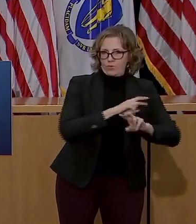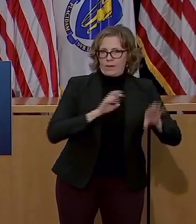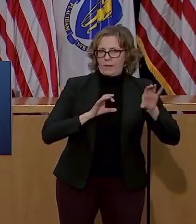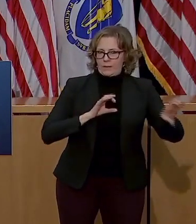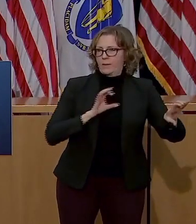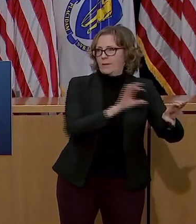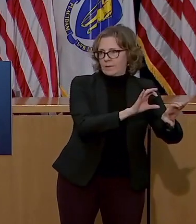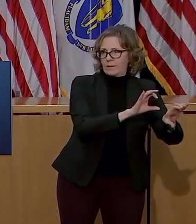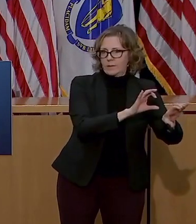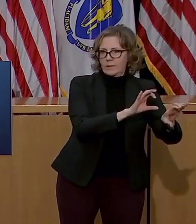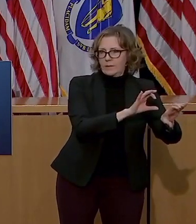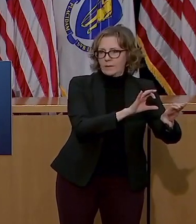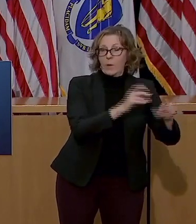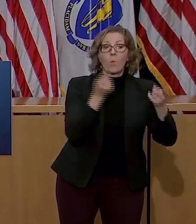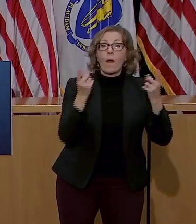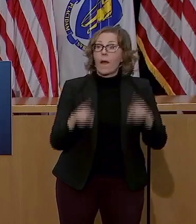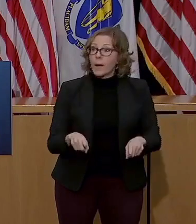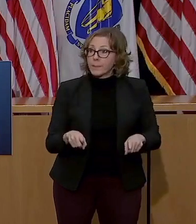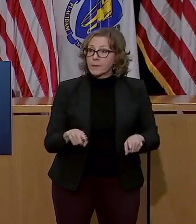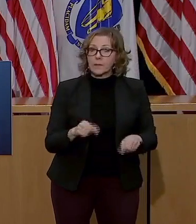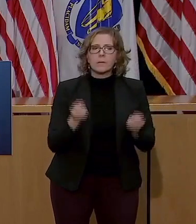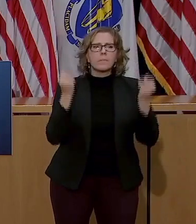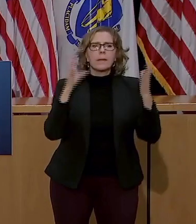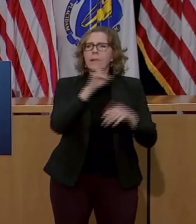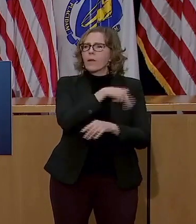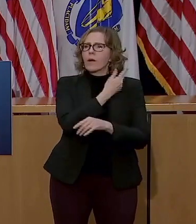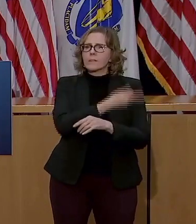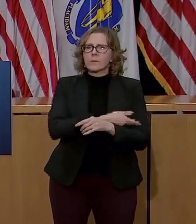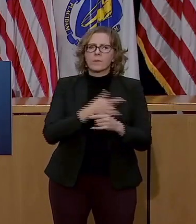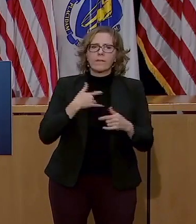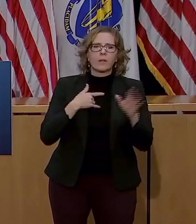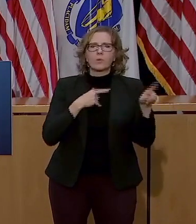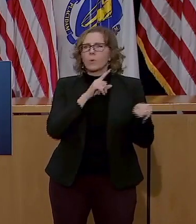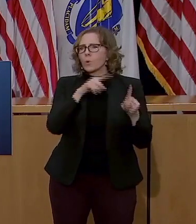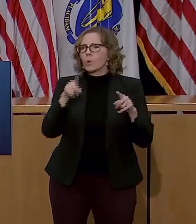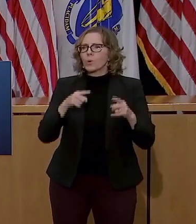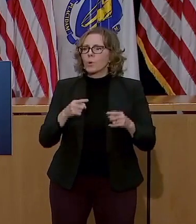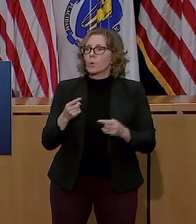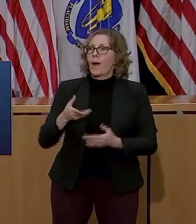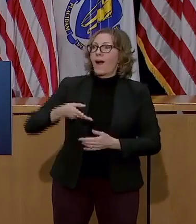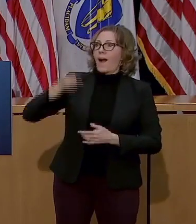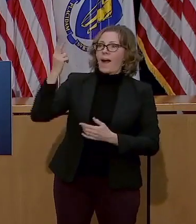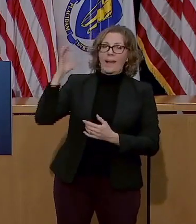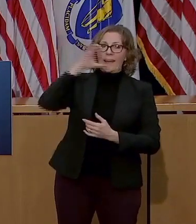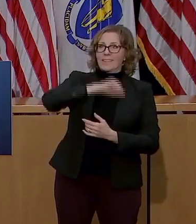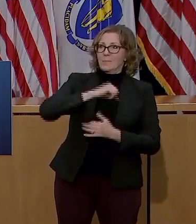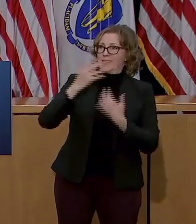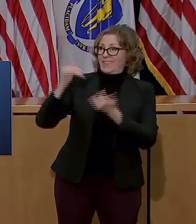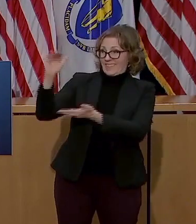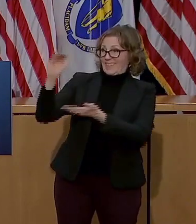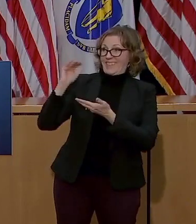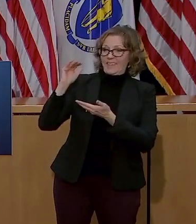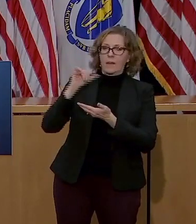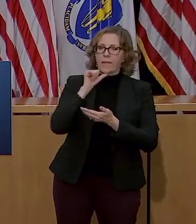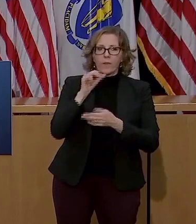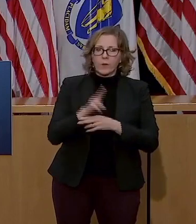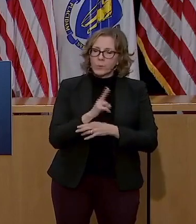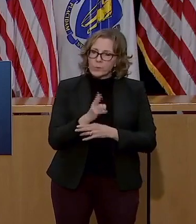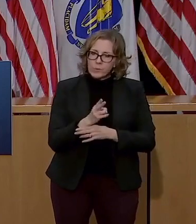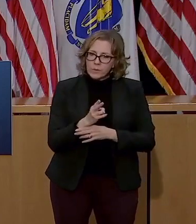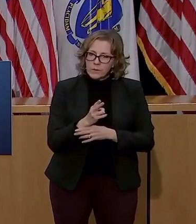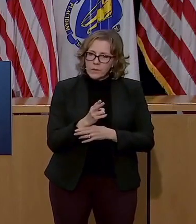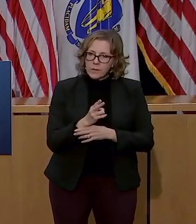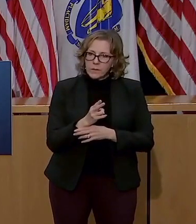over anticipated what the uptick was for vaccines. I mean, I think you heard Michael Curry talk a little bit about that. We've seen that in the